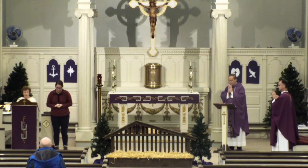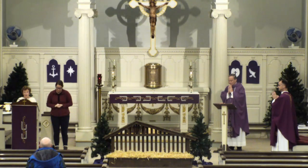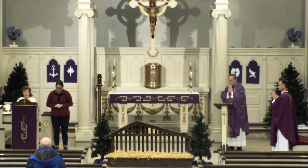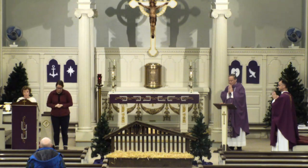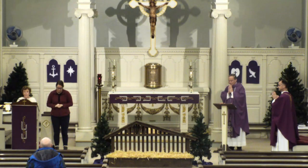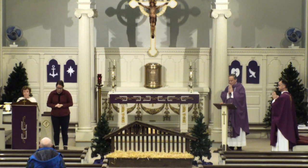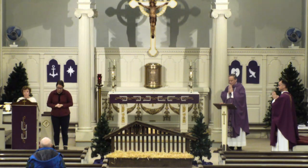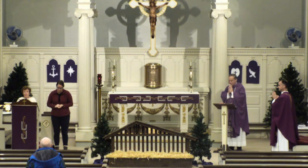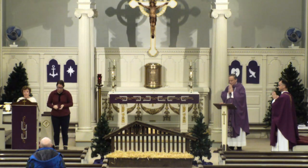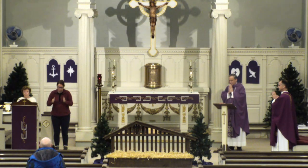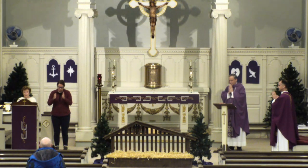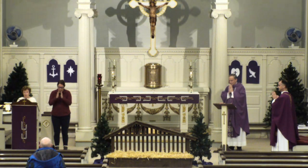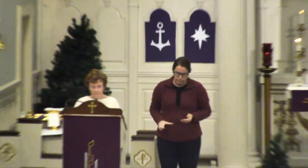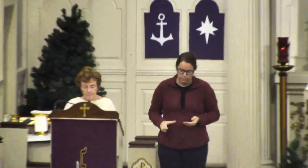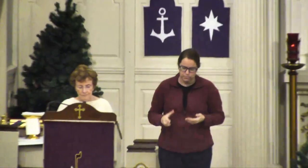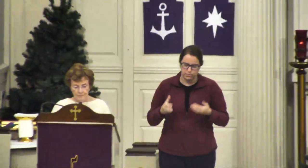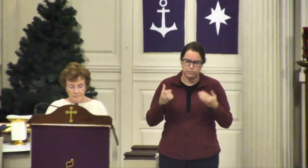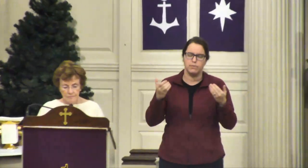We pray to the Lord.